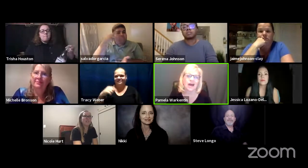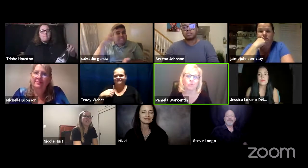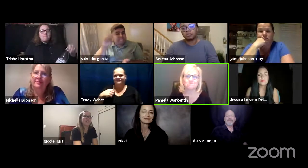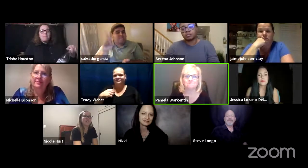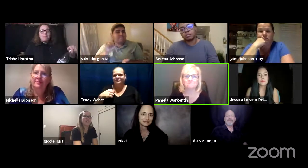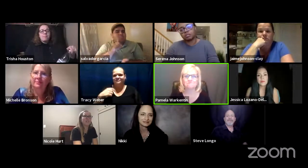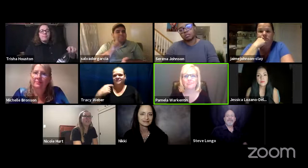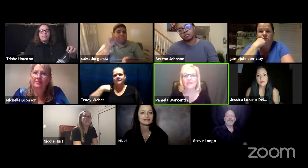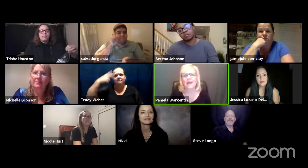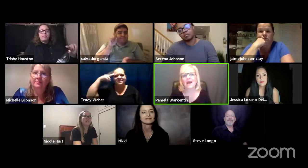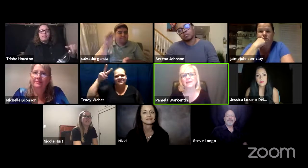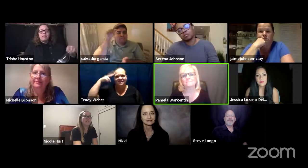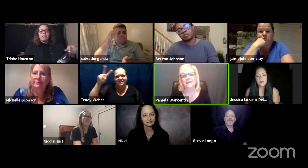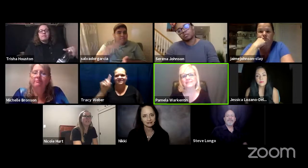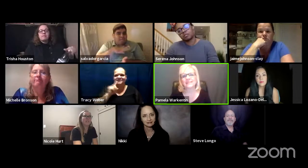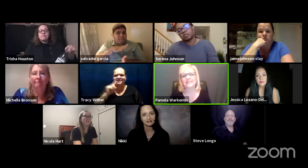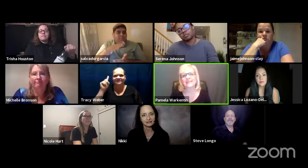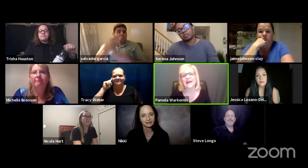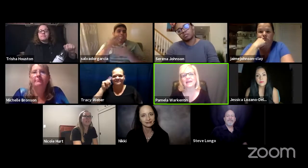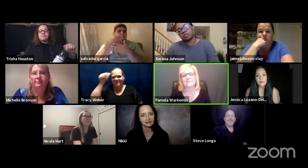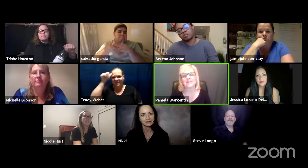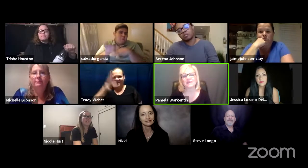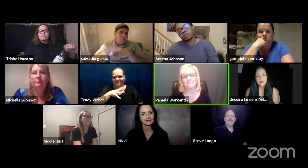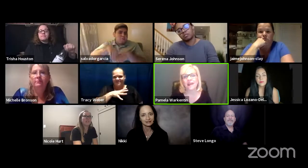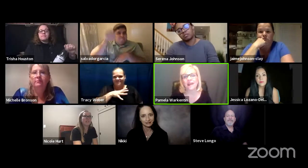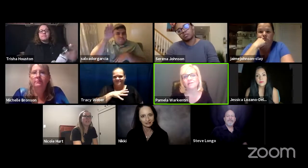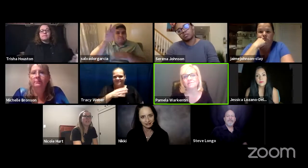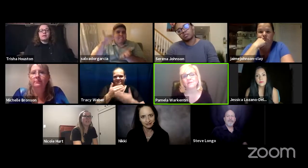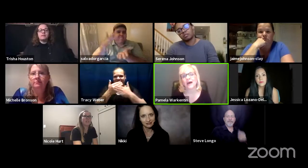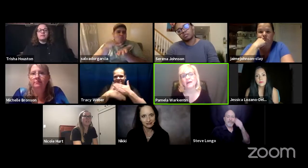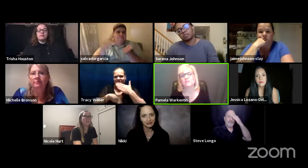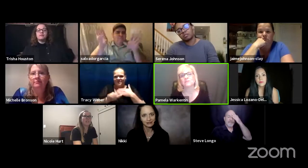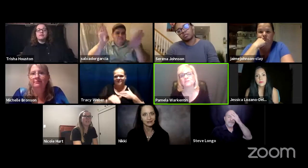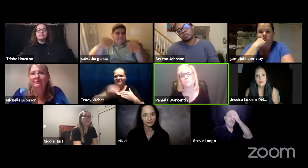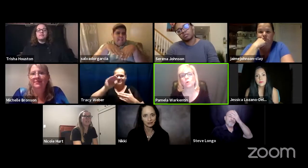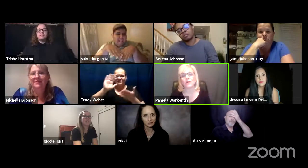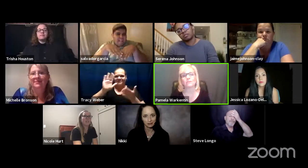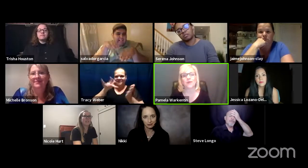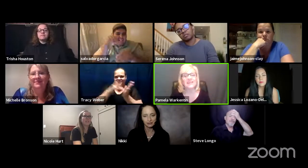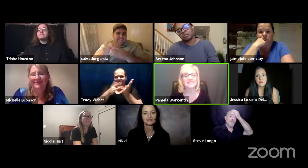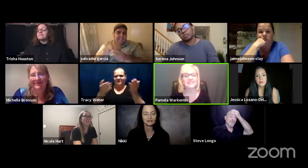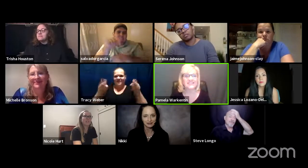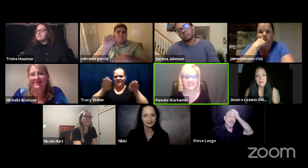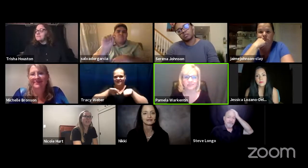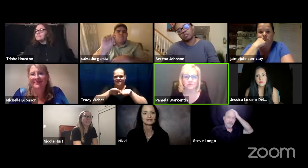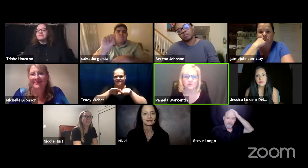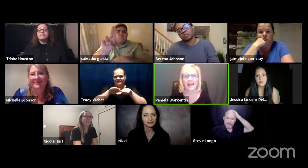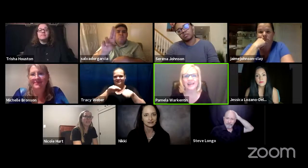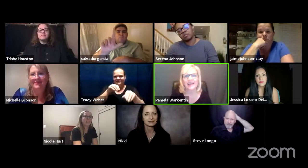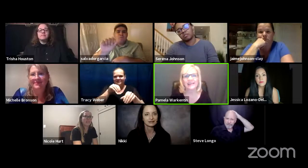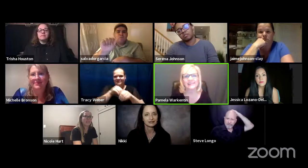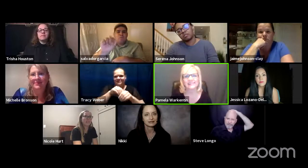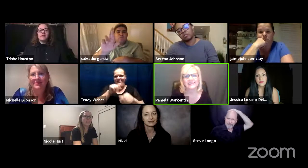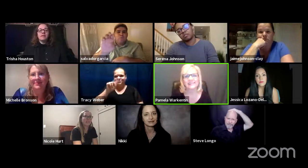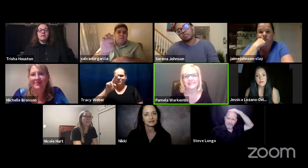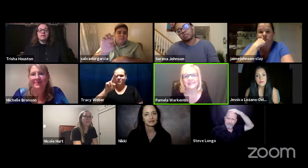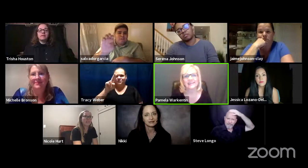Sal. I am Mexican. I am a deaf male. I was born and raised in the Central Valley,